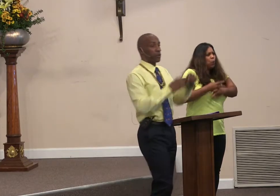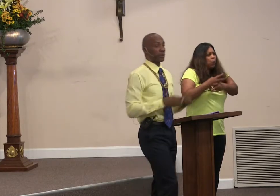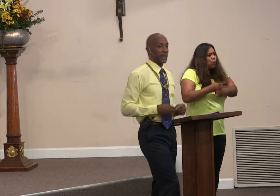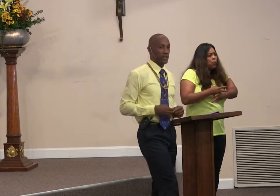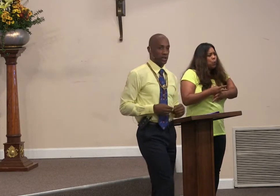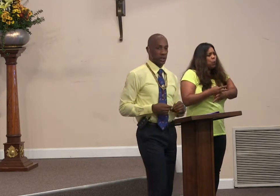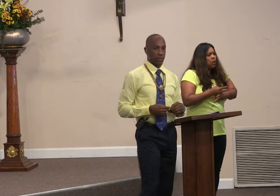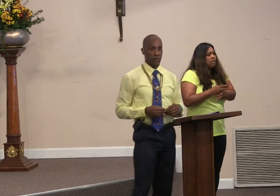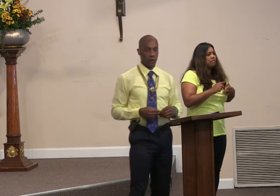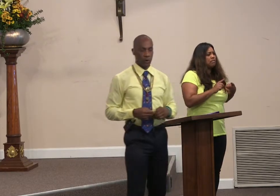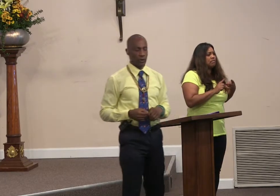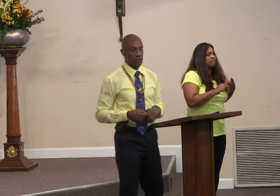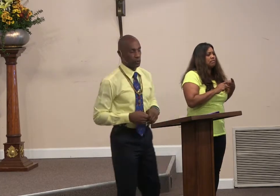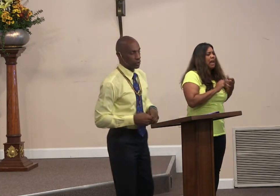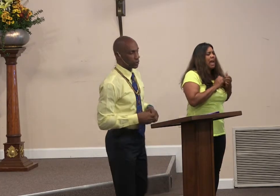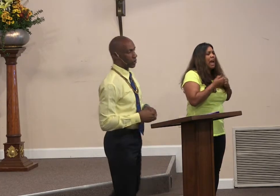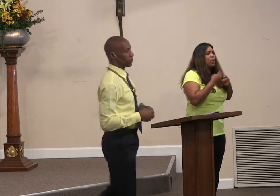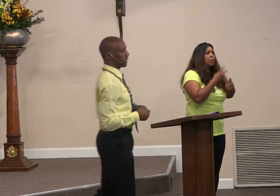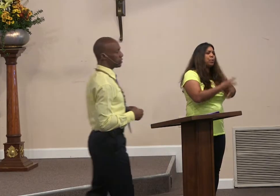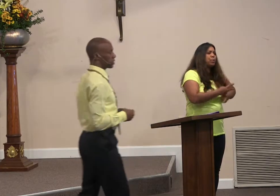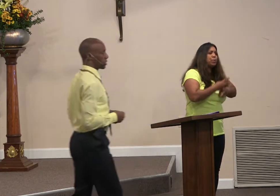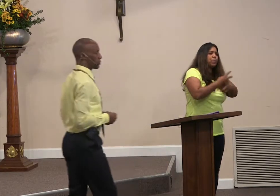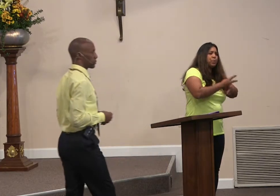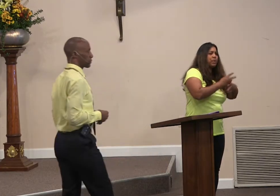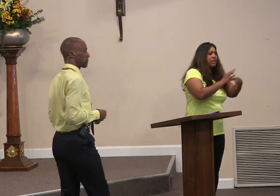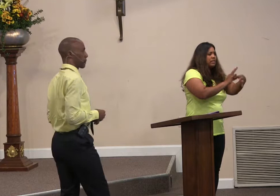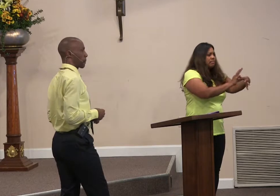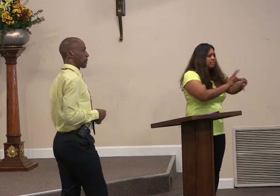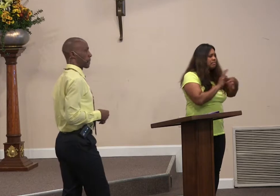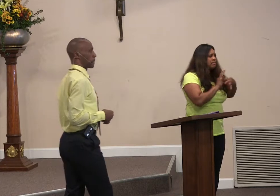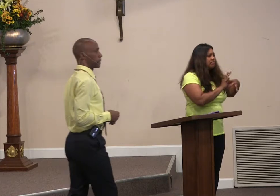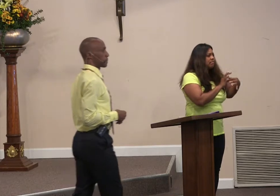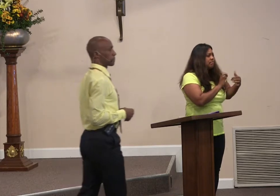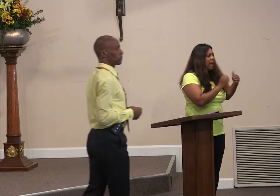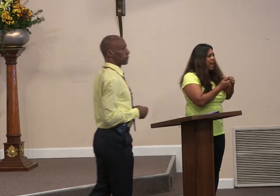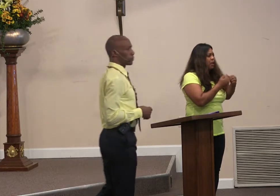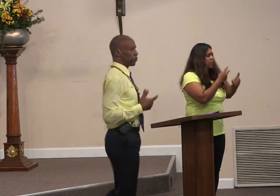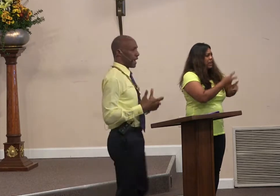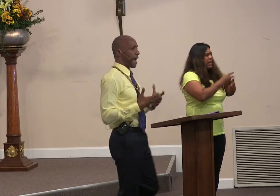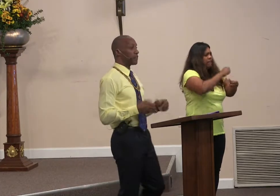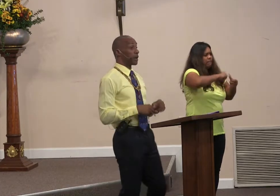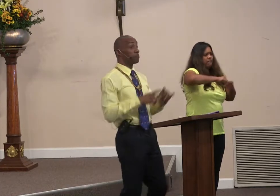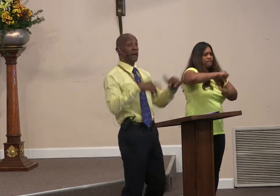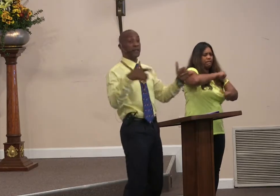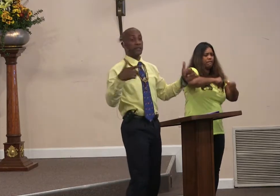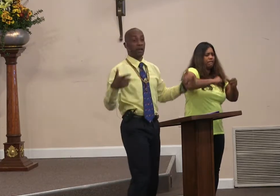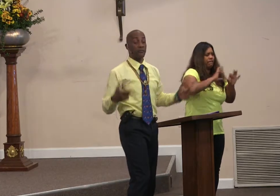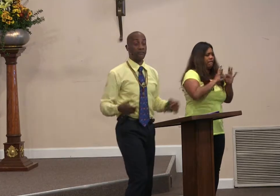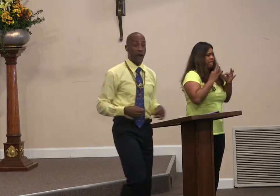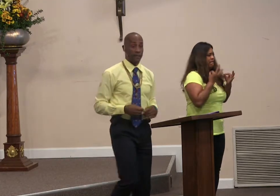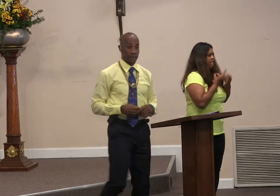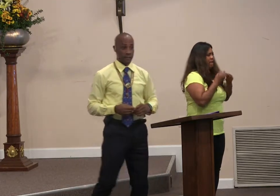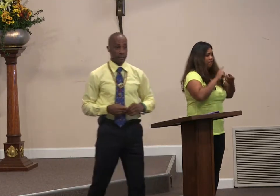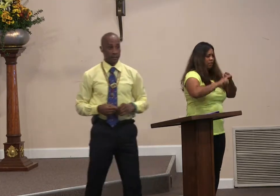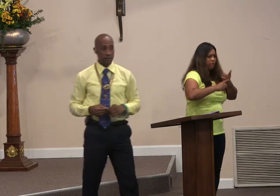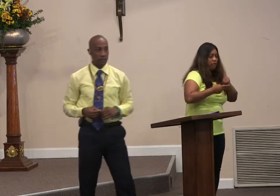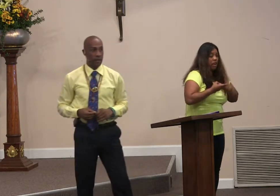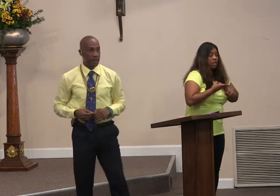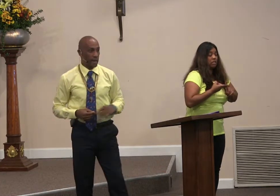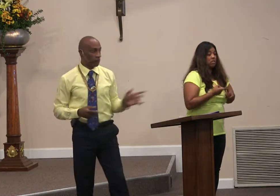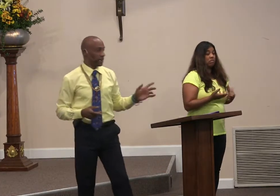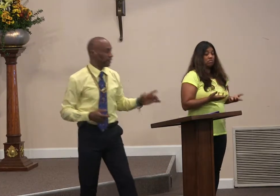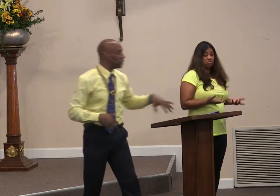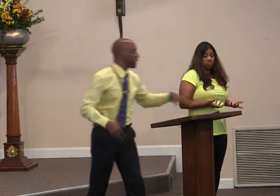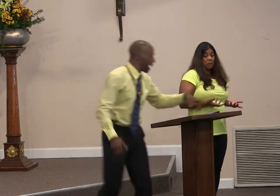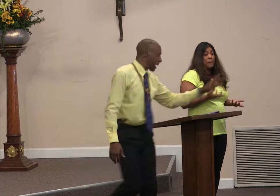two, relationships? Are we good stewards with our relationships? Do we have an abundance of friends?